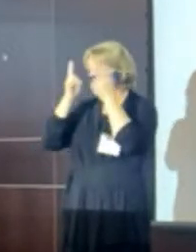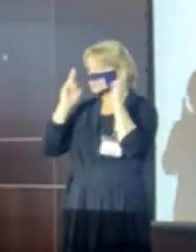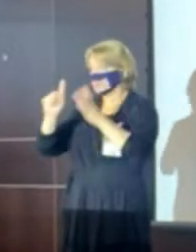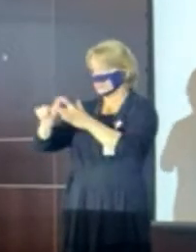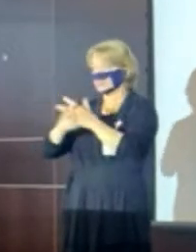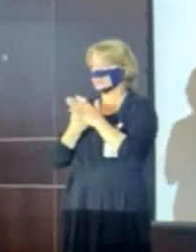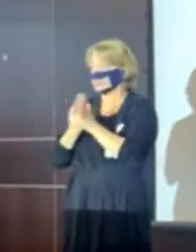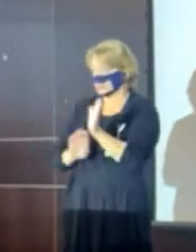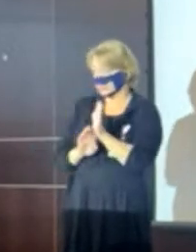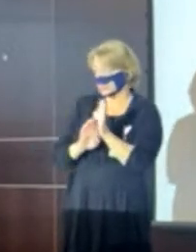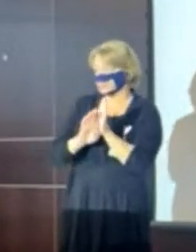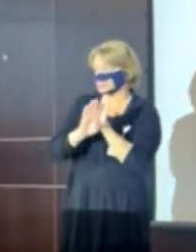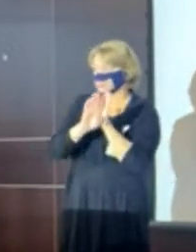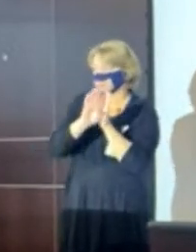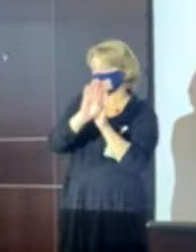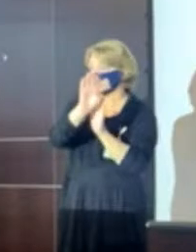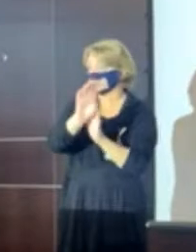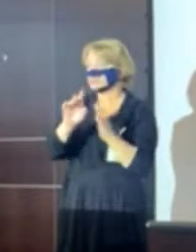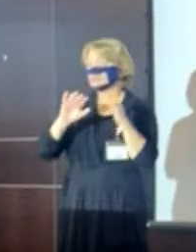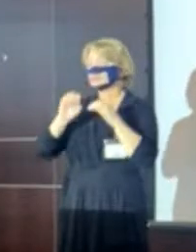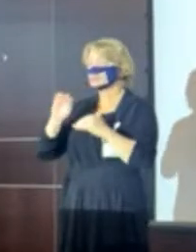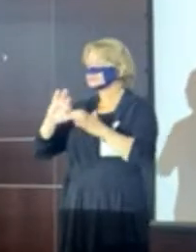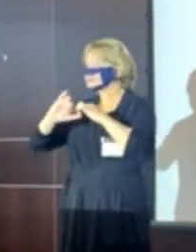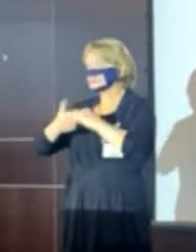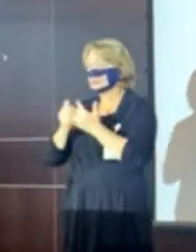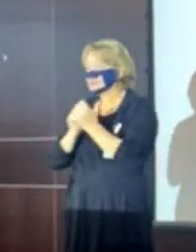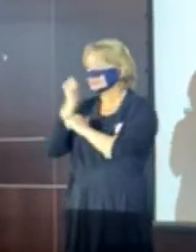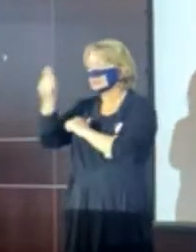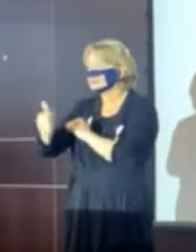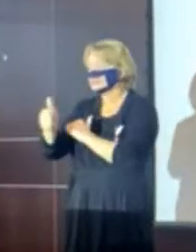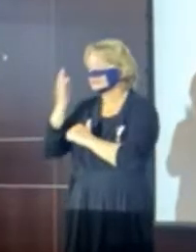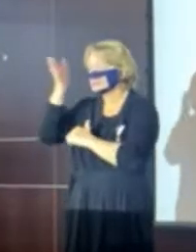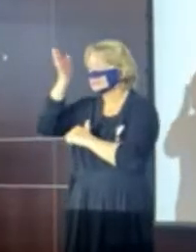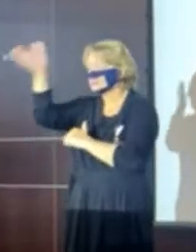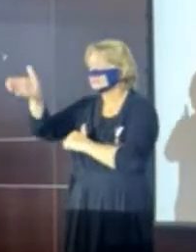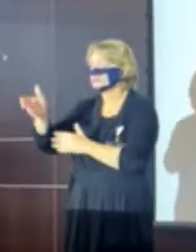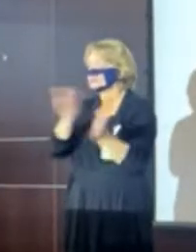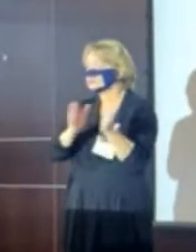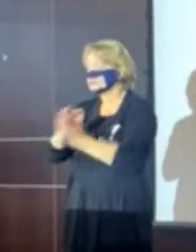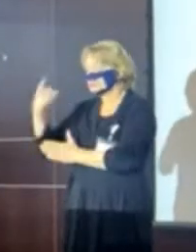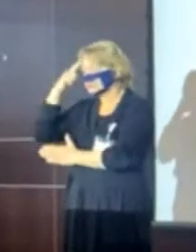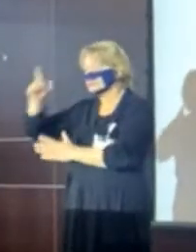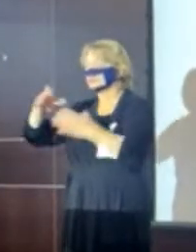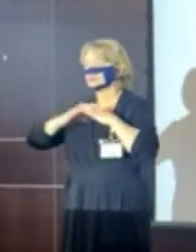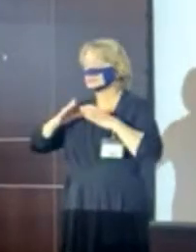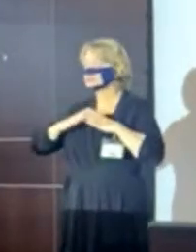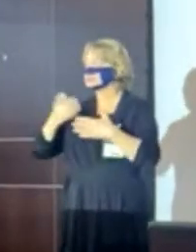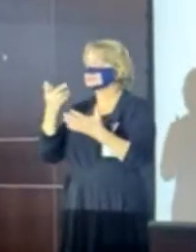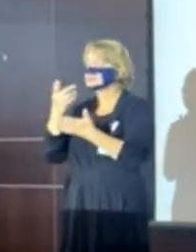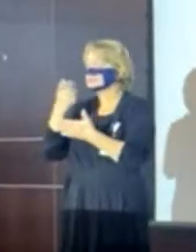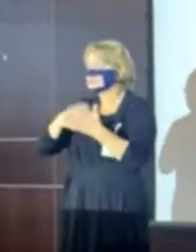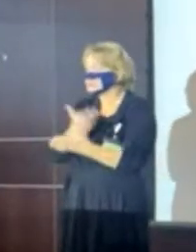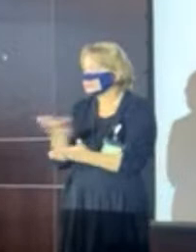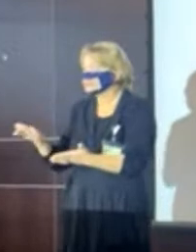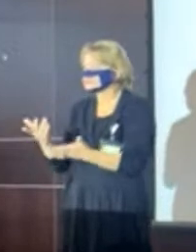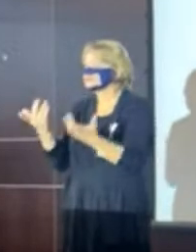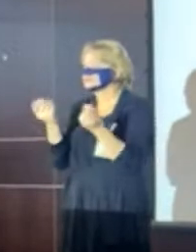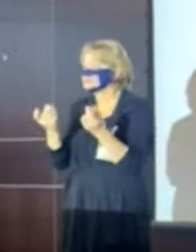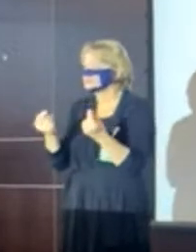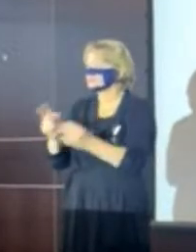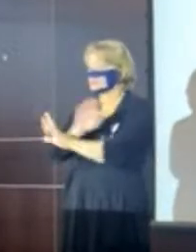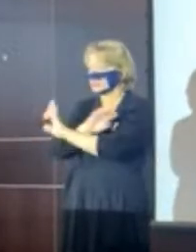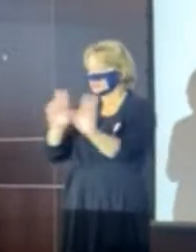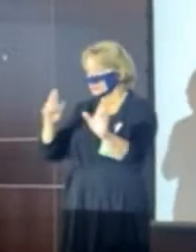year. How far ahead are you guys planning for the holidays, and what kind of things are you doing to be ready for even